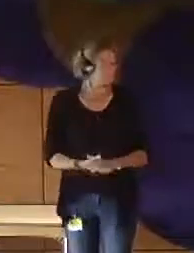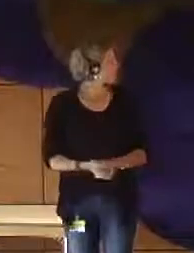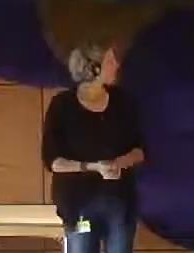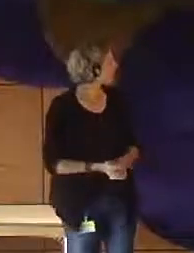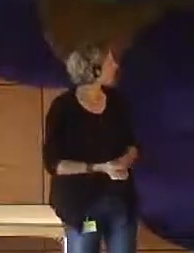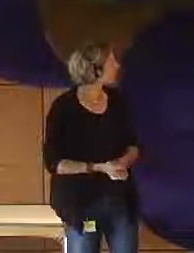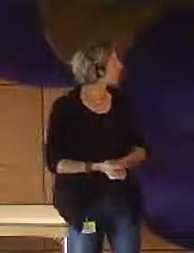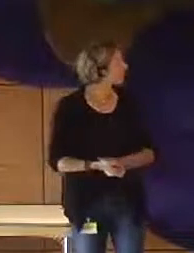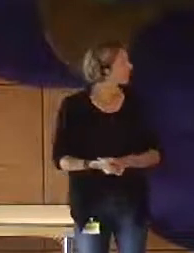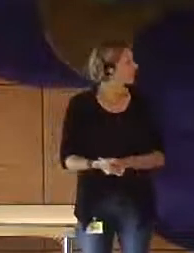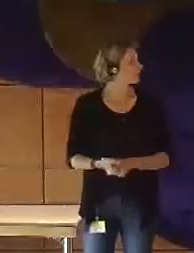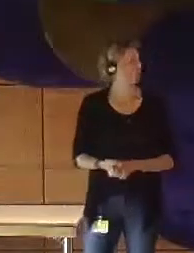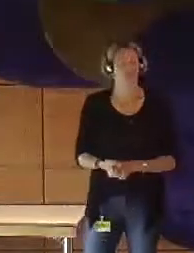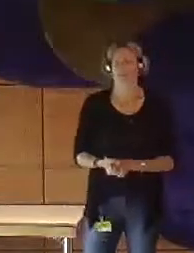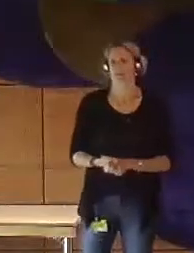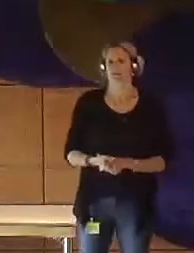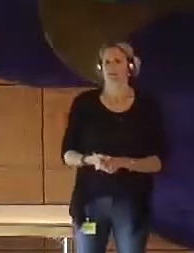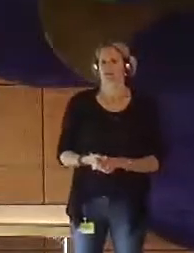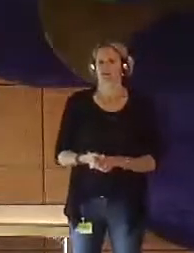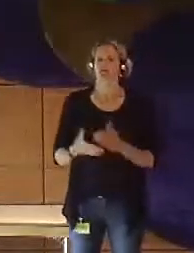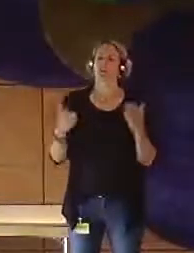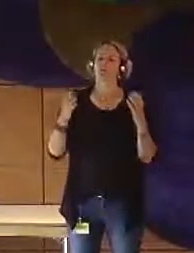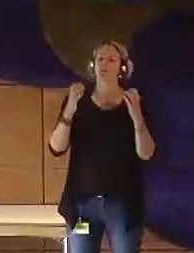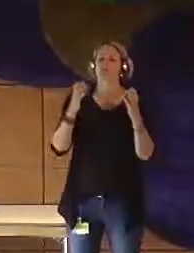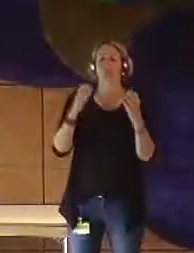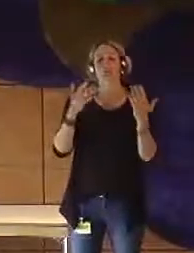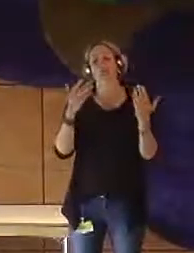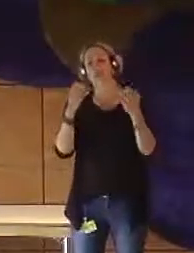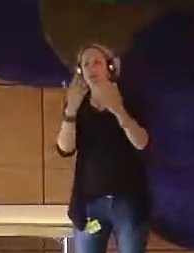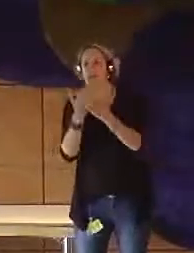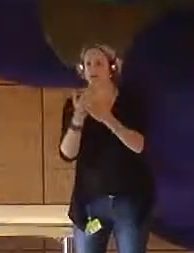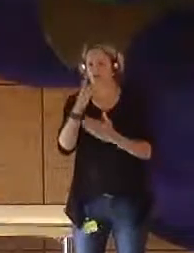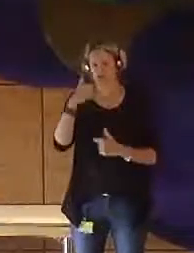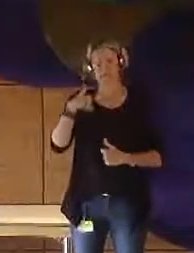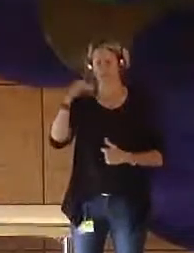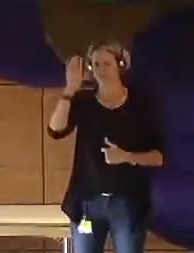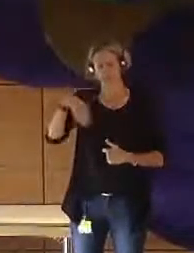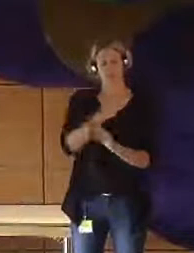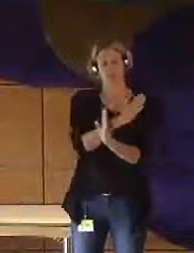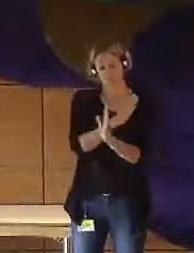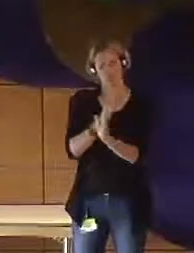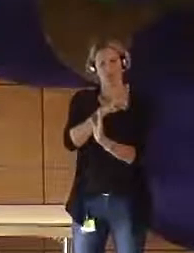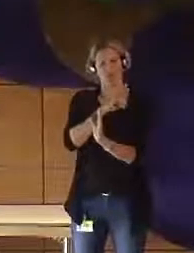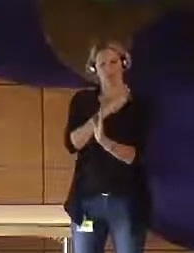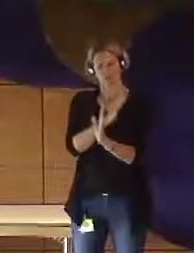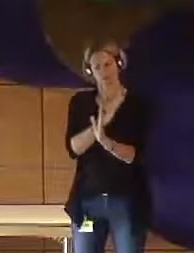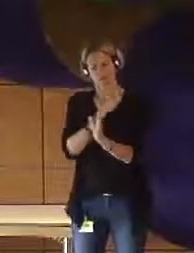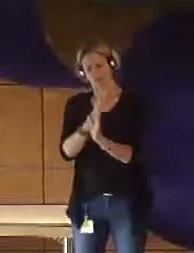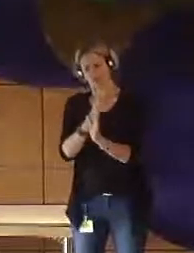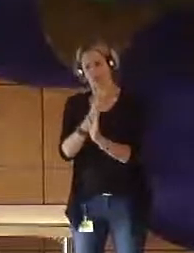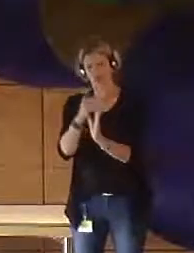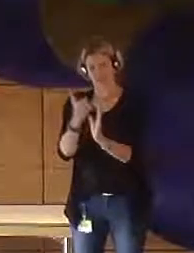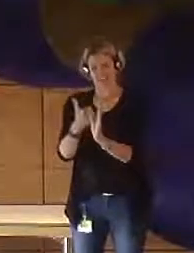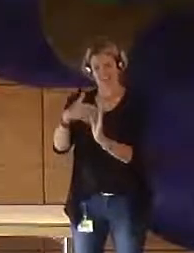The other thing is, if you start late, you probably need to go up much quicker. If you start early, you can